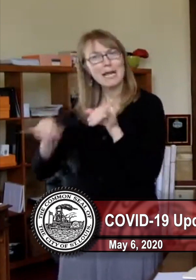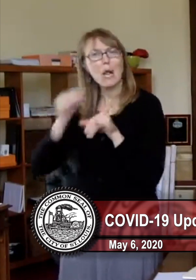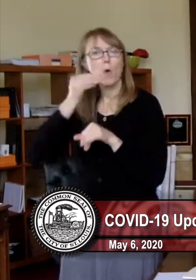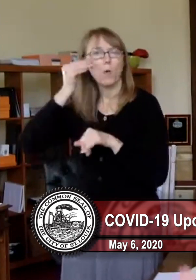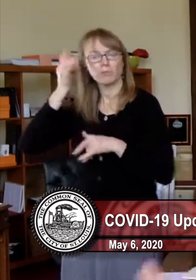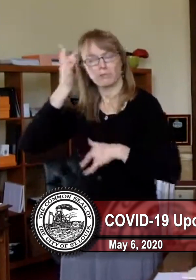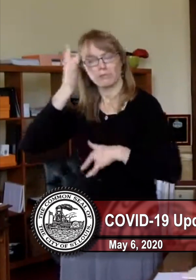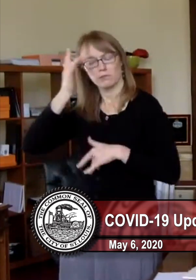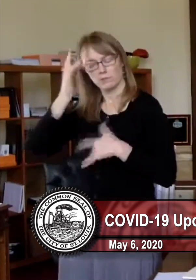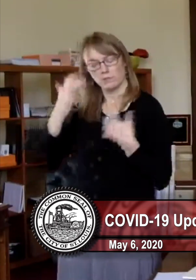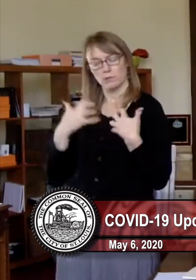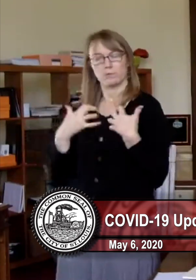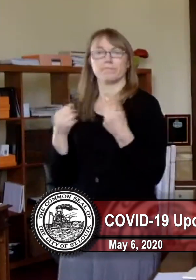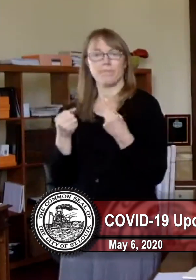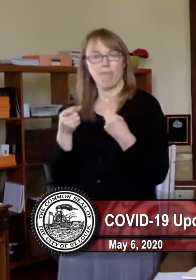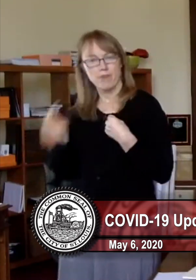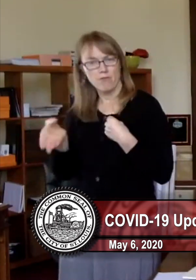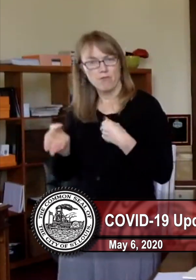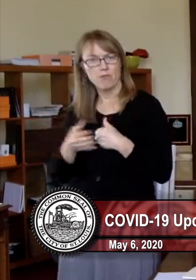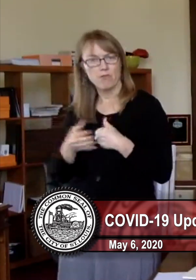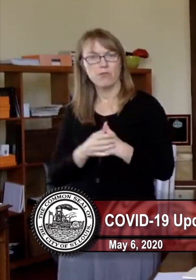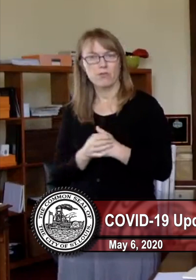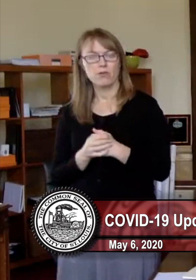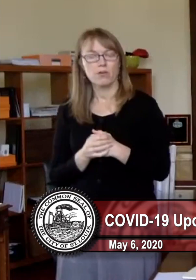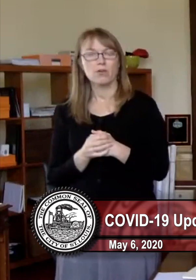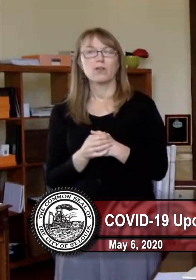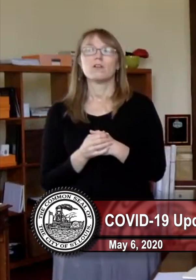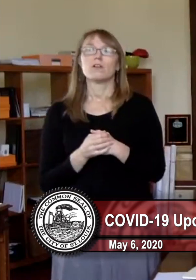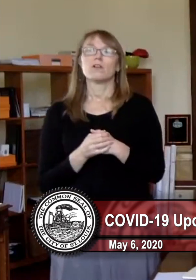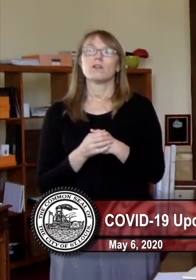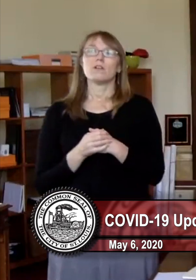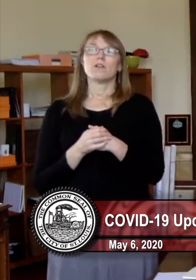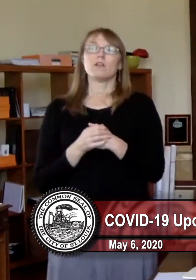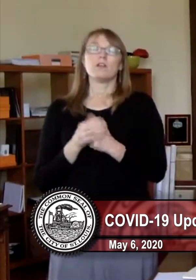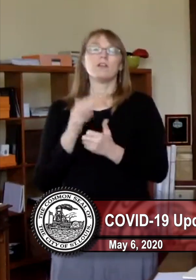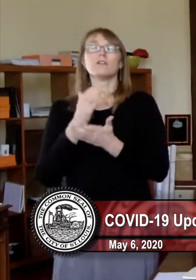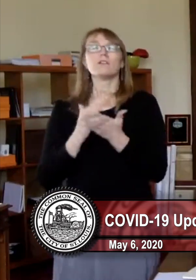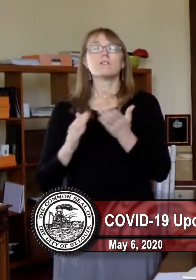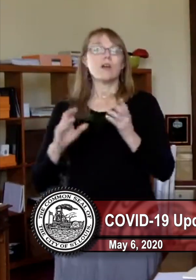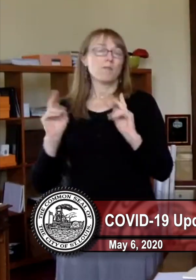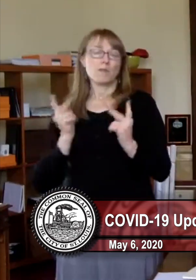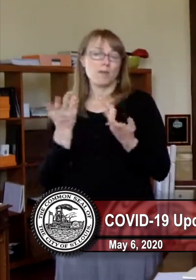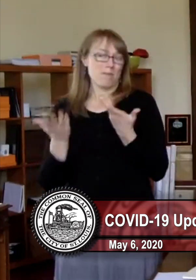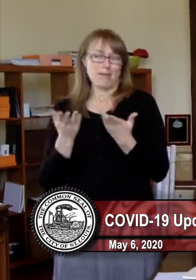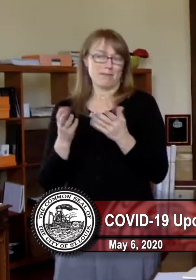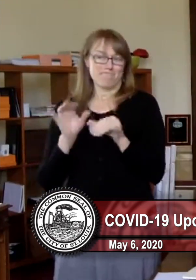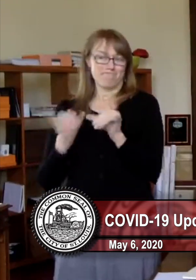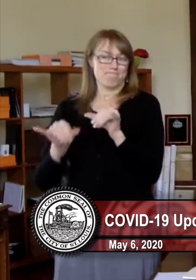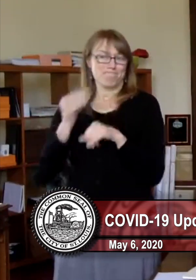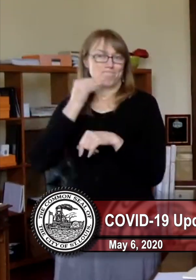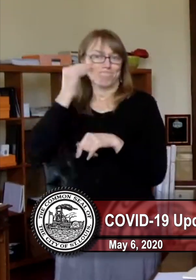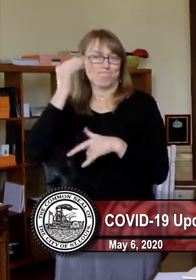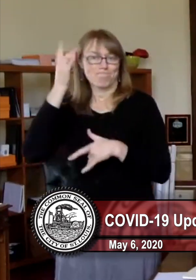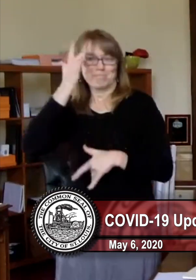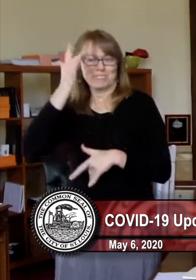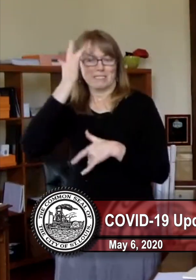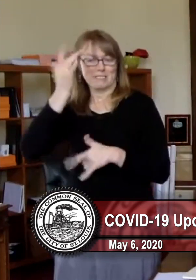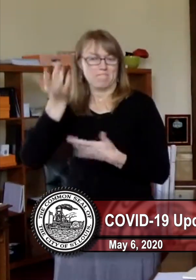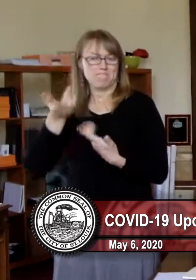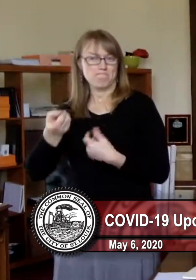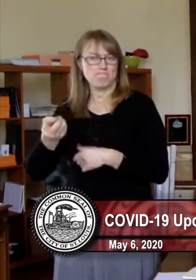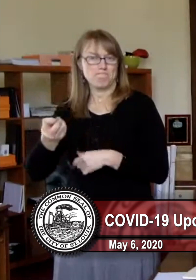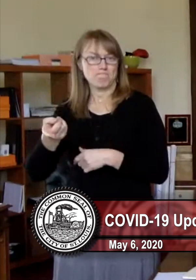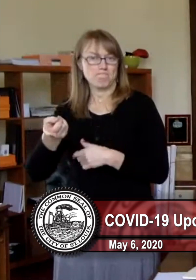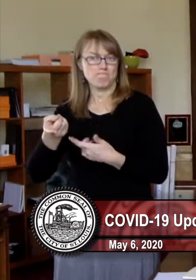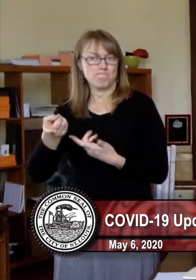to the hospital and get admitted to the hospital. People may be ill at home, and until they get really